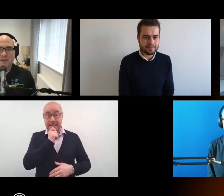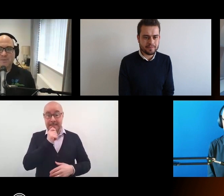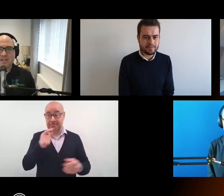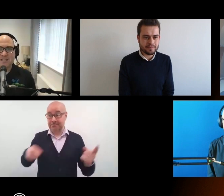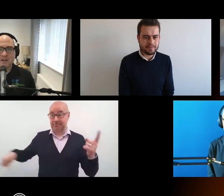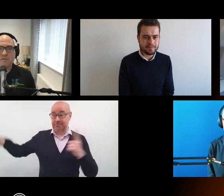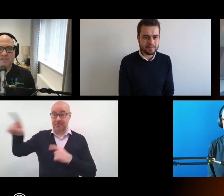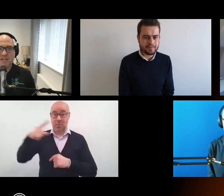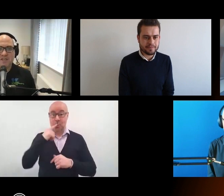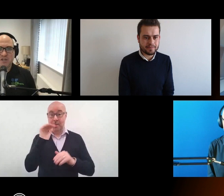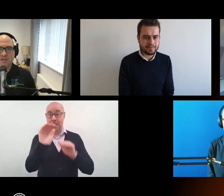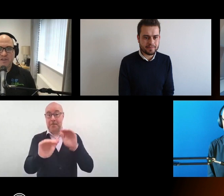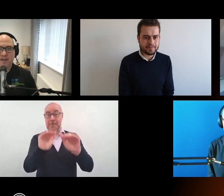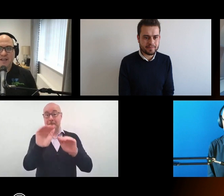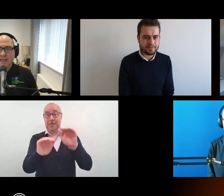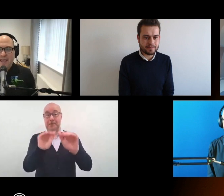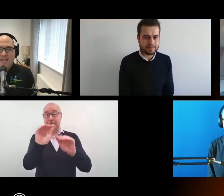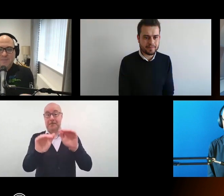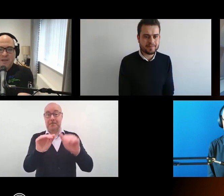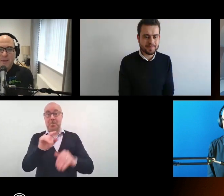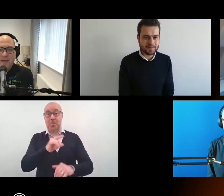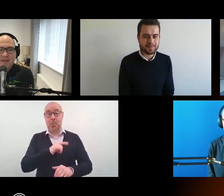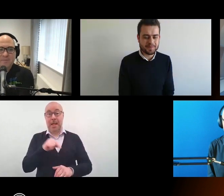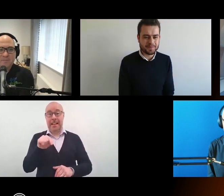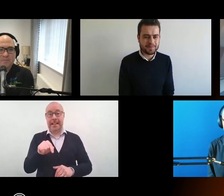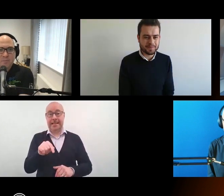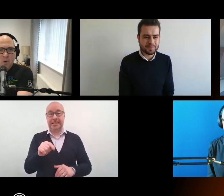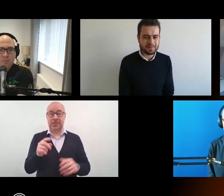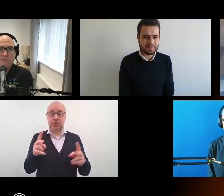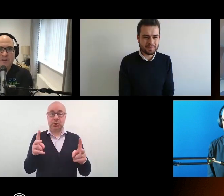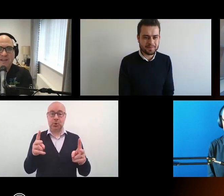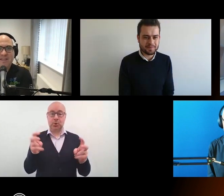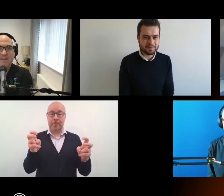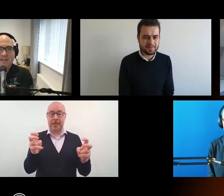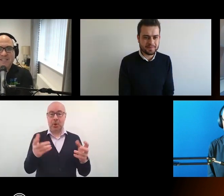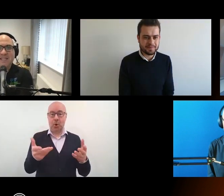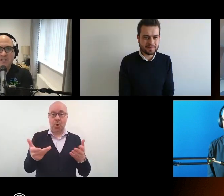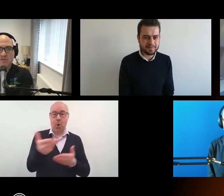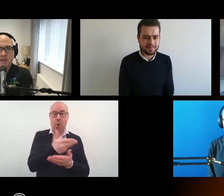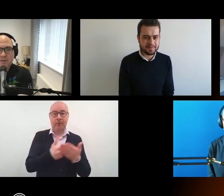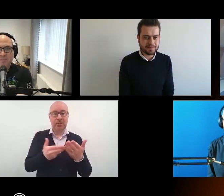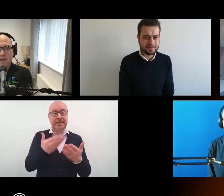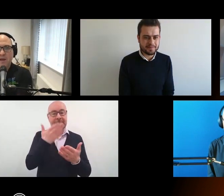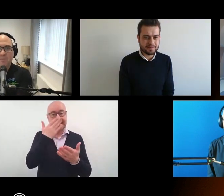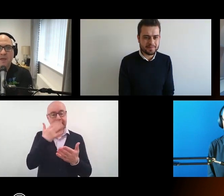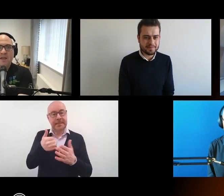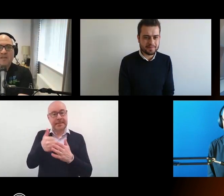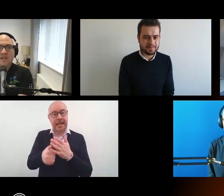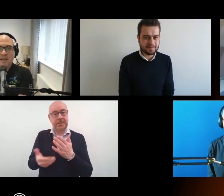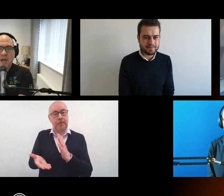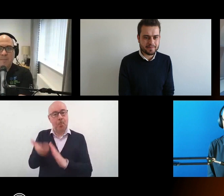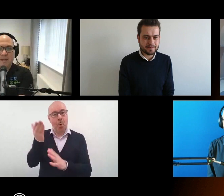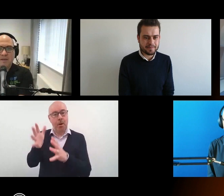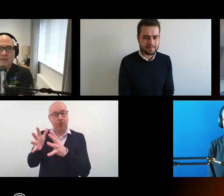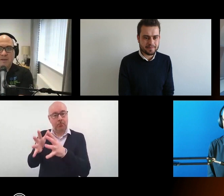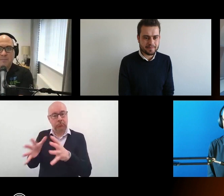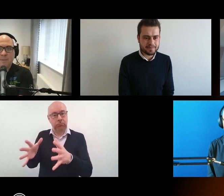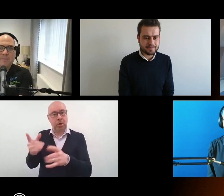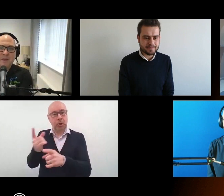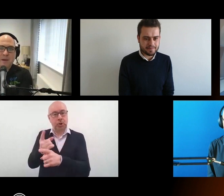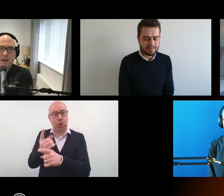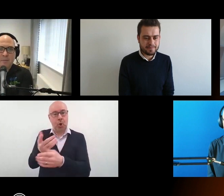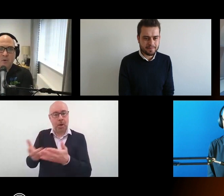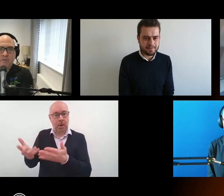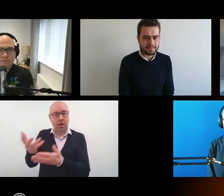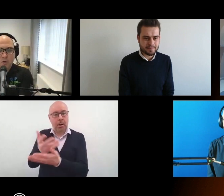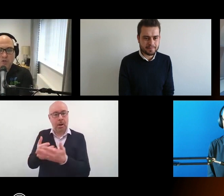is a subject and a conversation that is becoming more prevalent in the events industry. Certainly I'm in